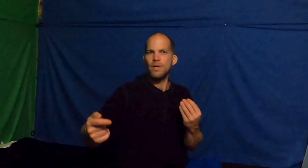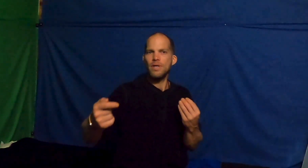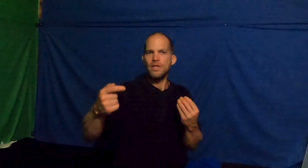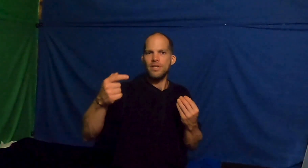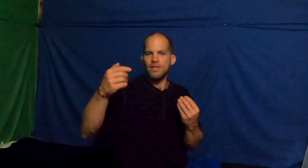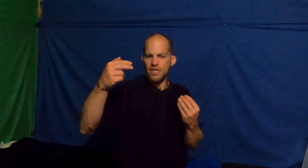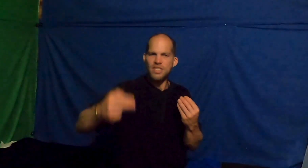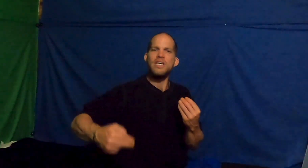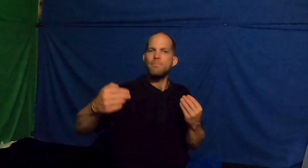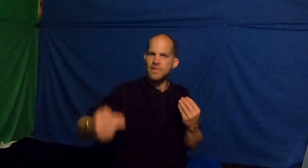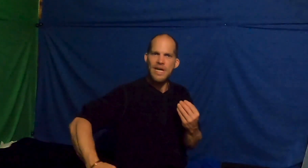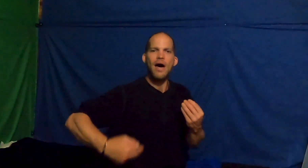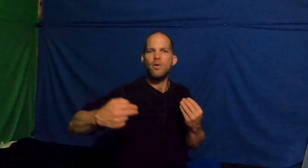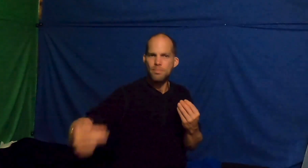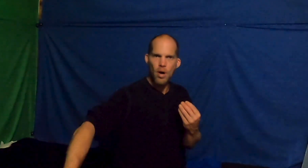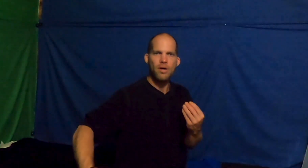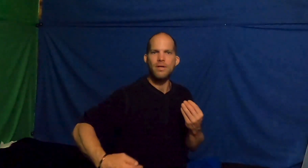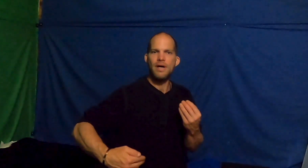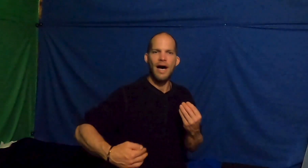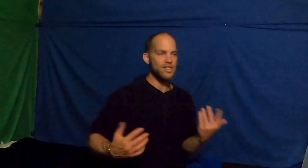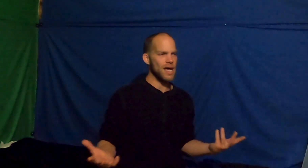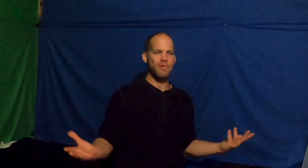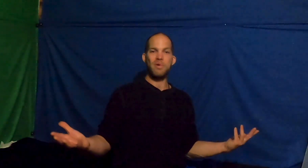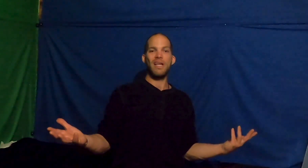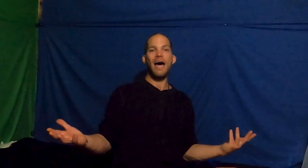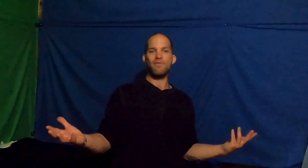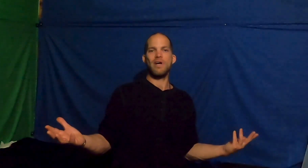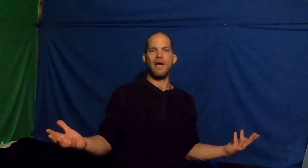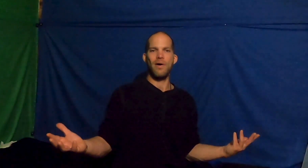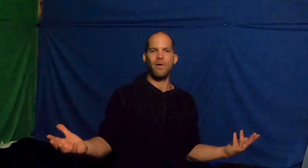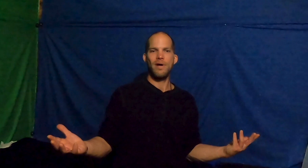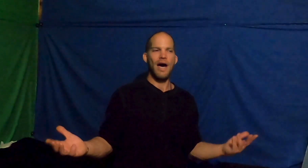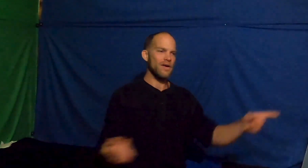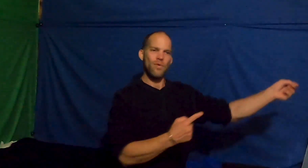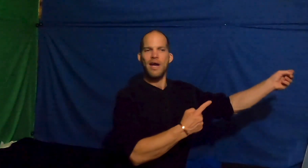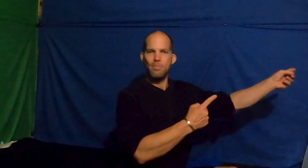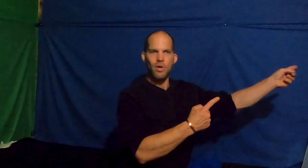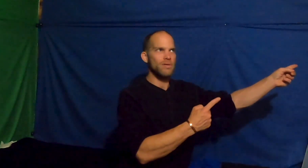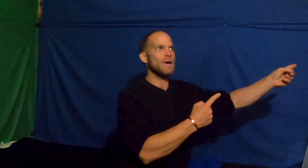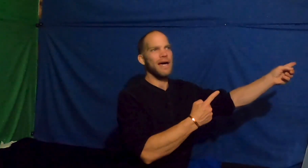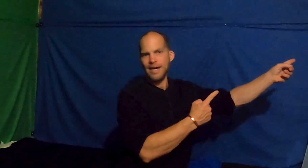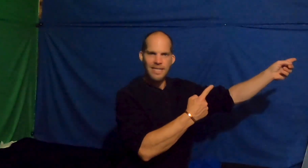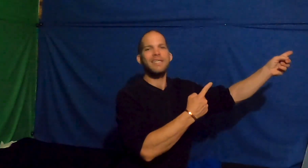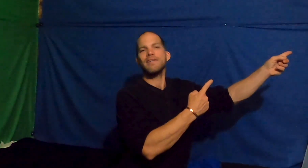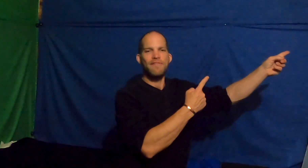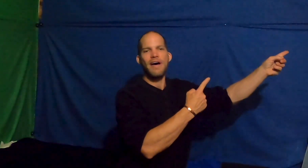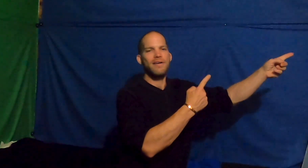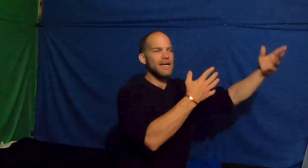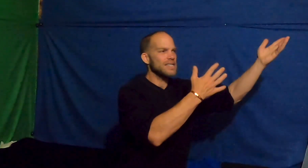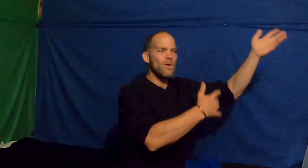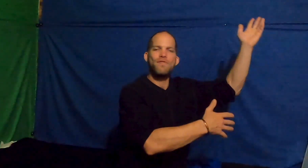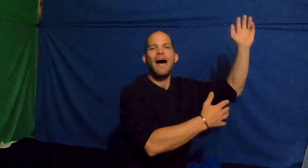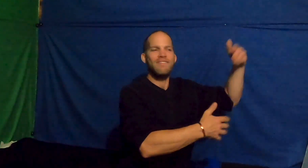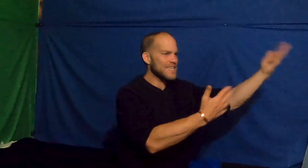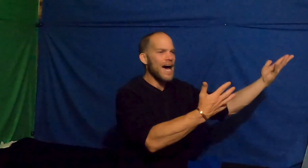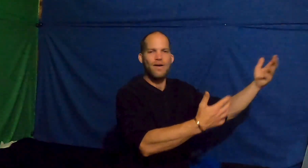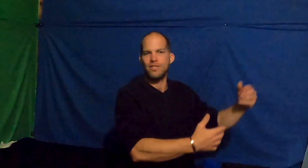the deep down part. I just happen to be alive right now. I didn't write a book back in 1905 and die or something like